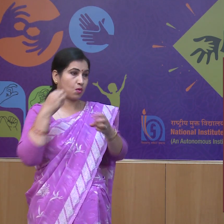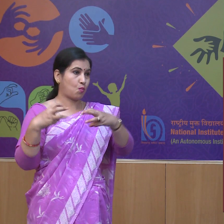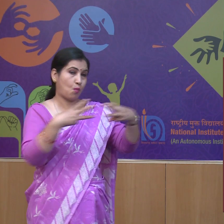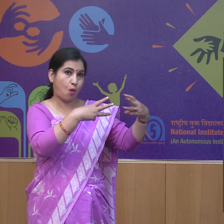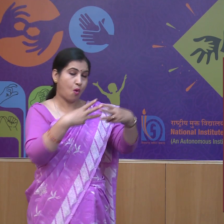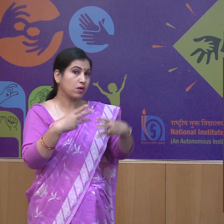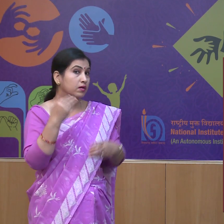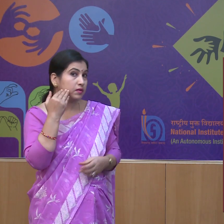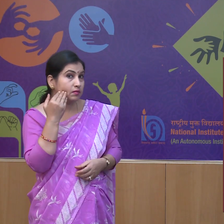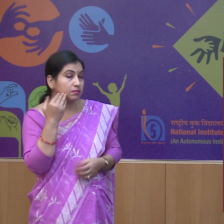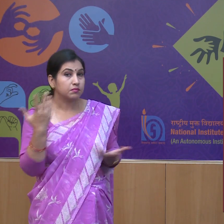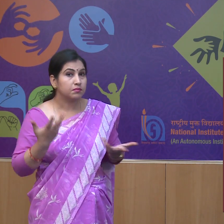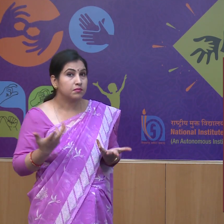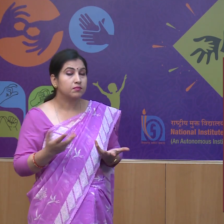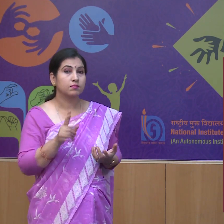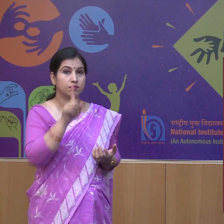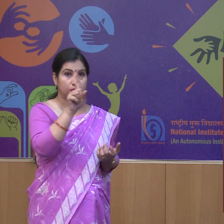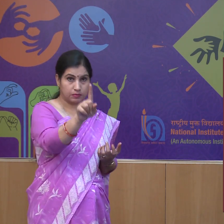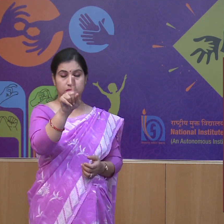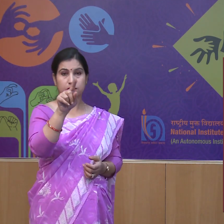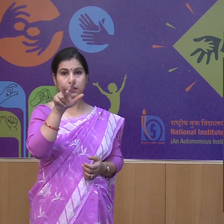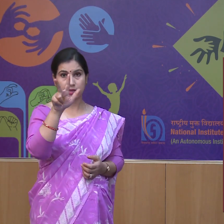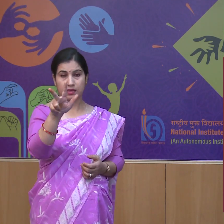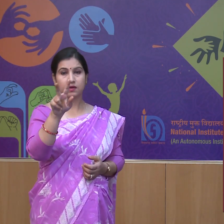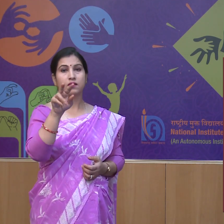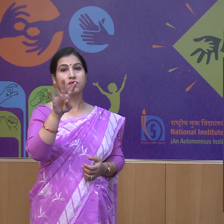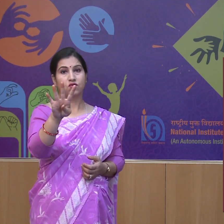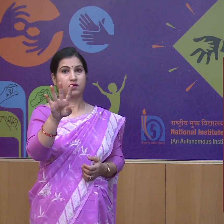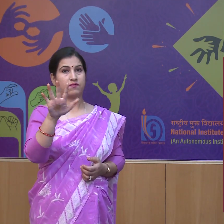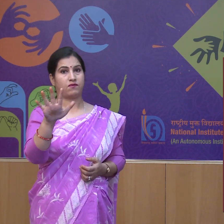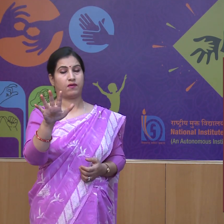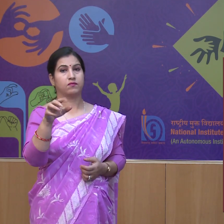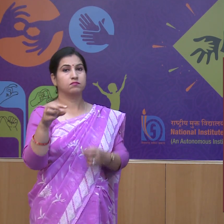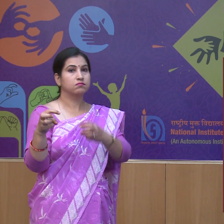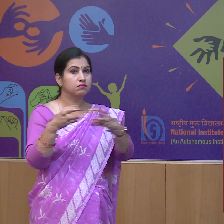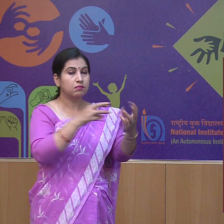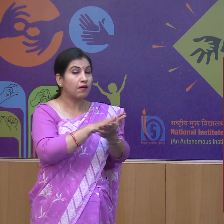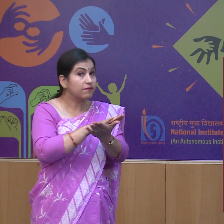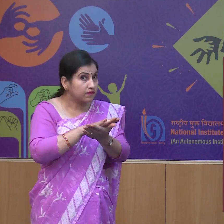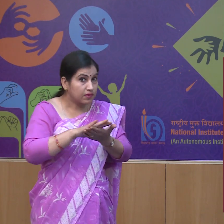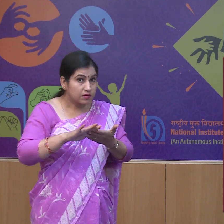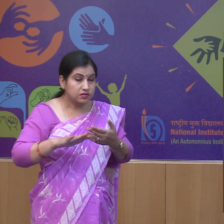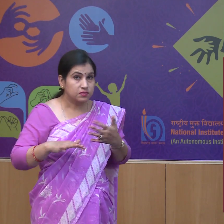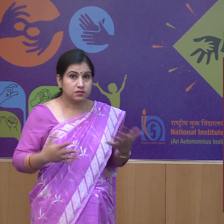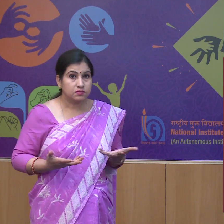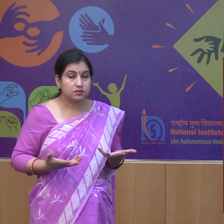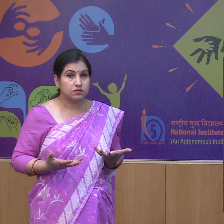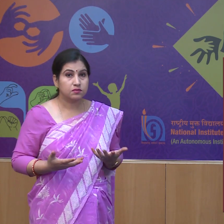in the year 1845, which ended with the defeat of